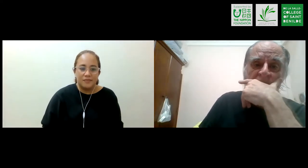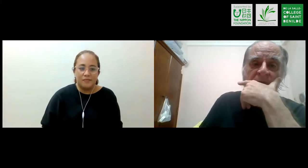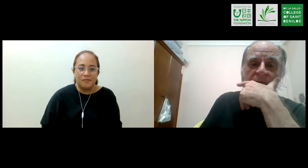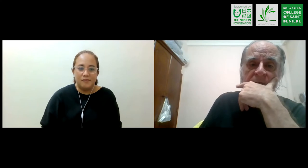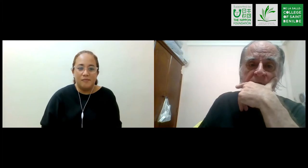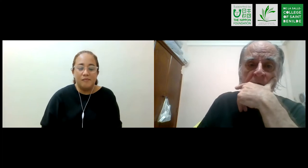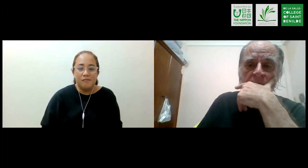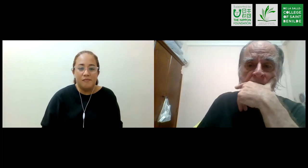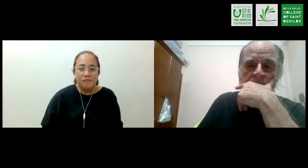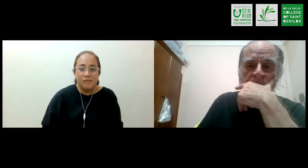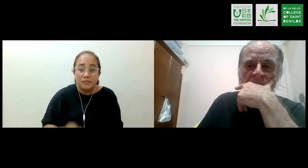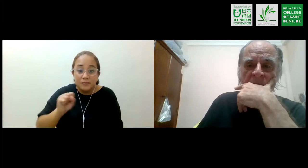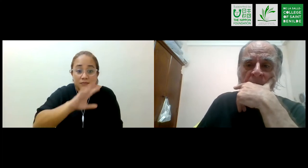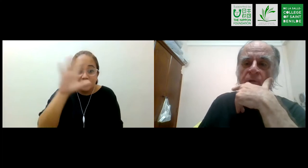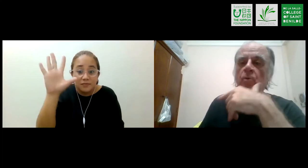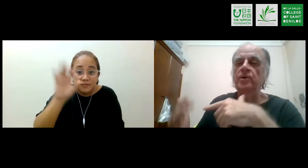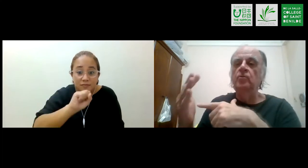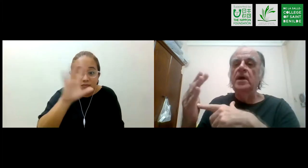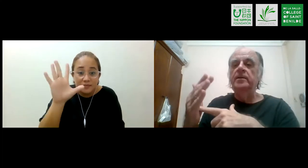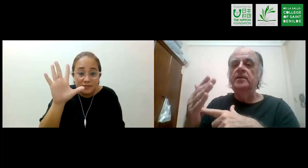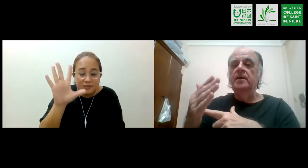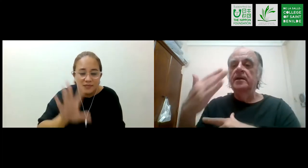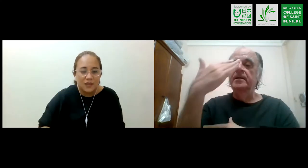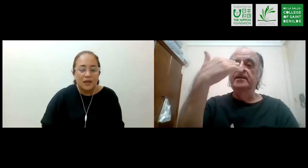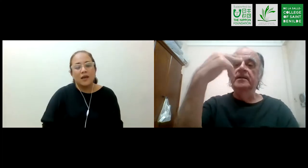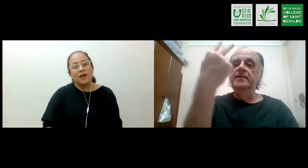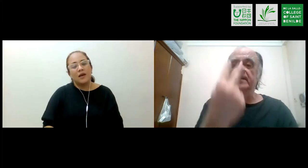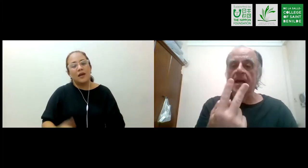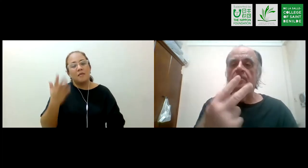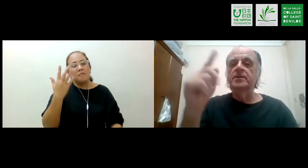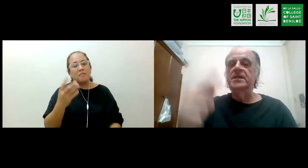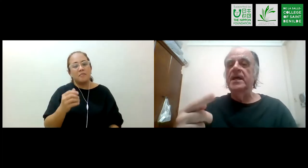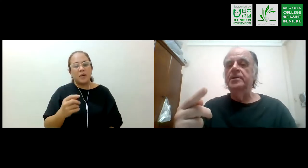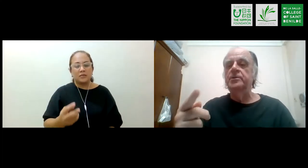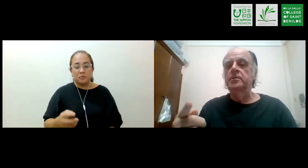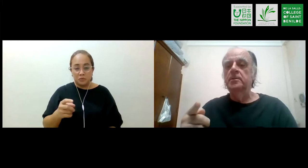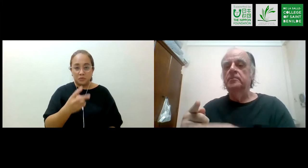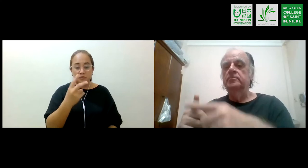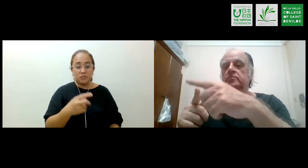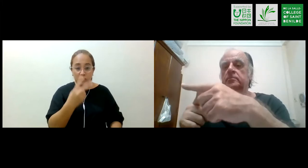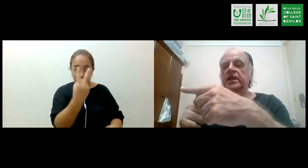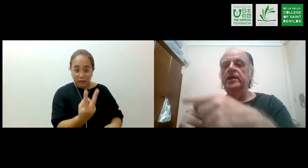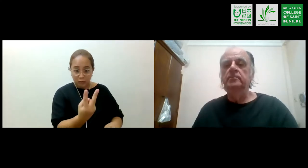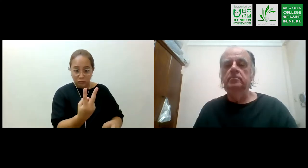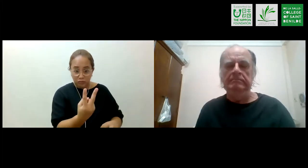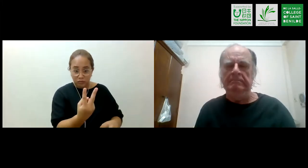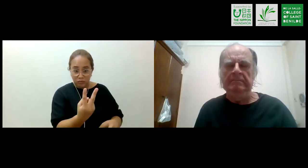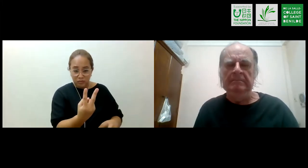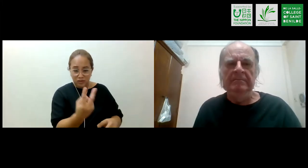Does that make any sense at all? But you wouldn't write down slash